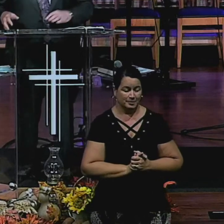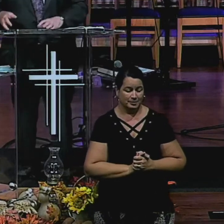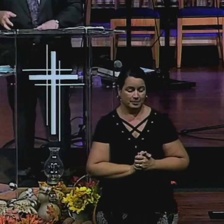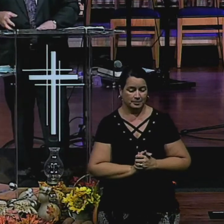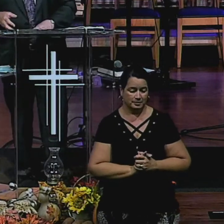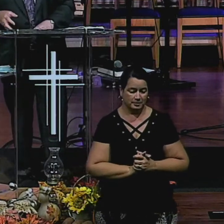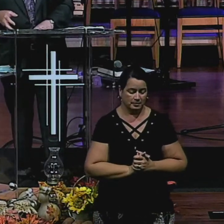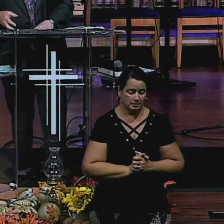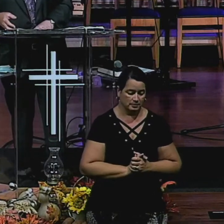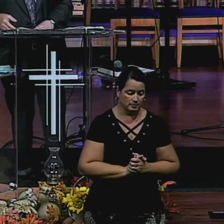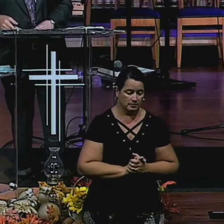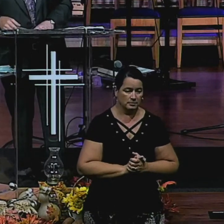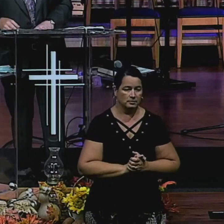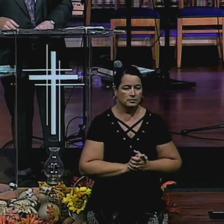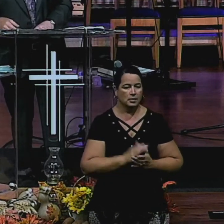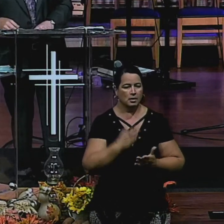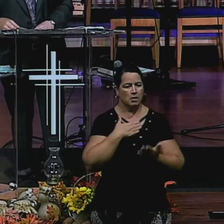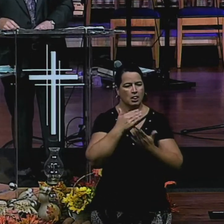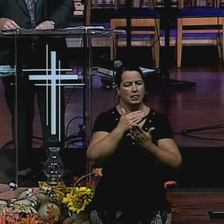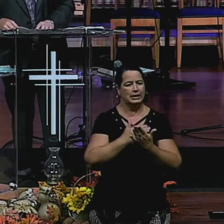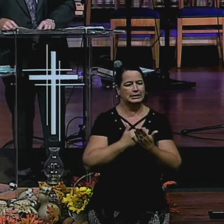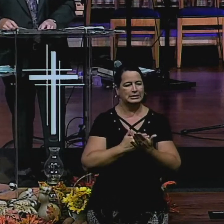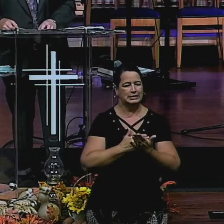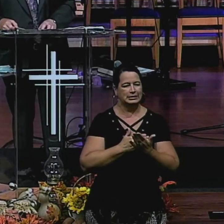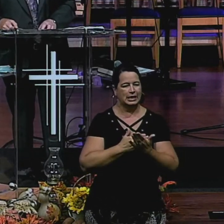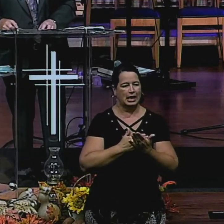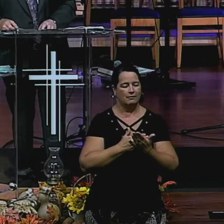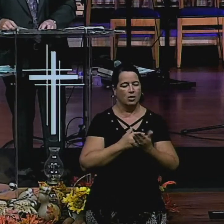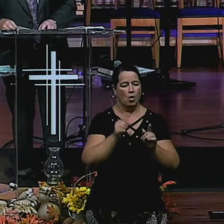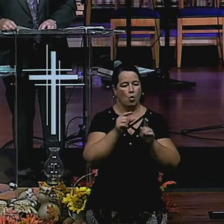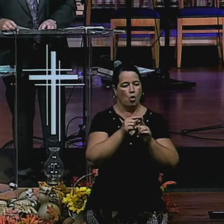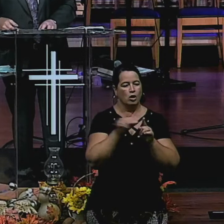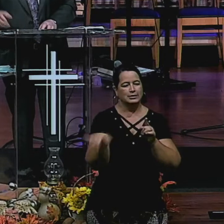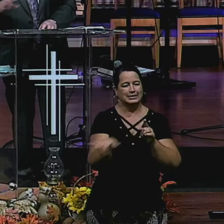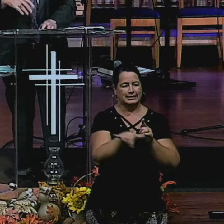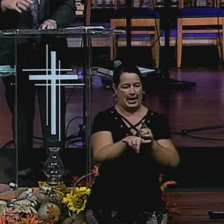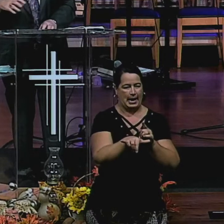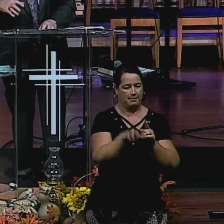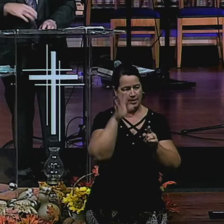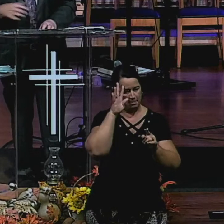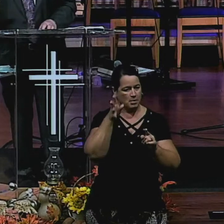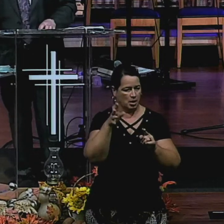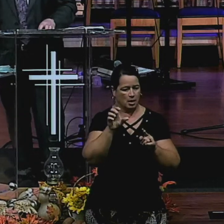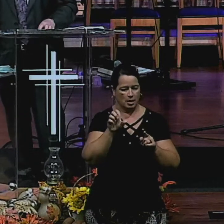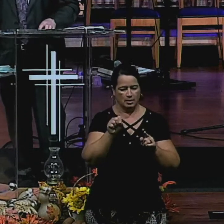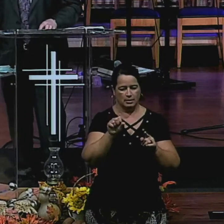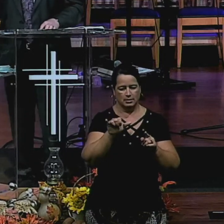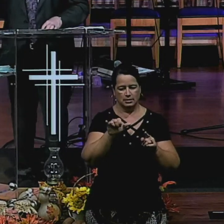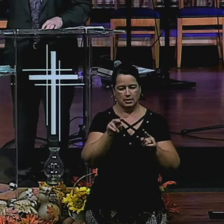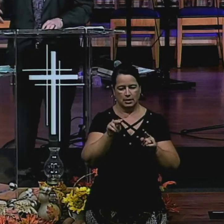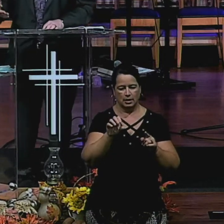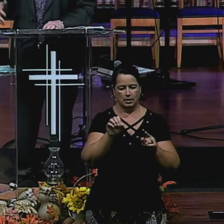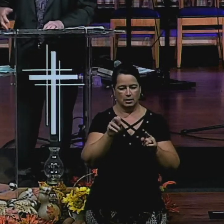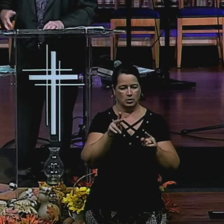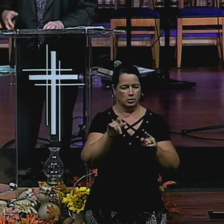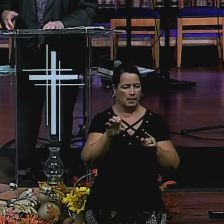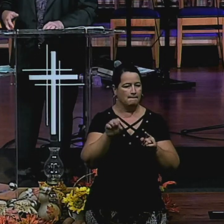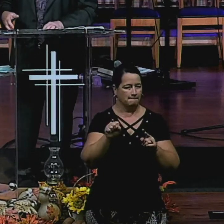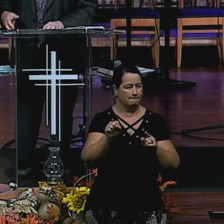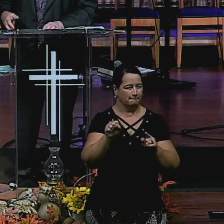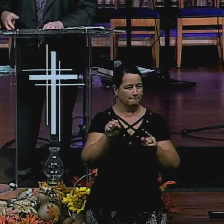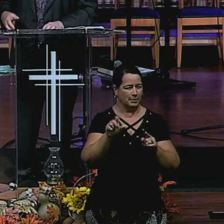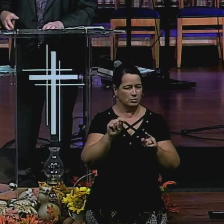So here's the thing. I looked at a list of synonyms that I made up or that I used many years ago, 20 years